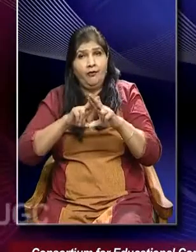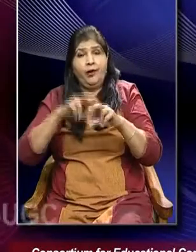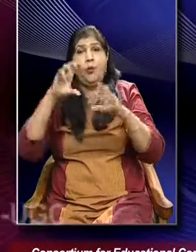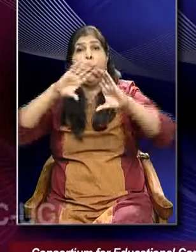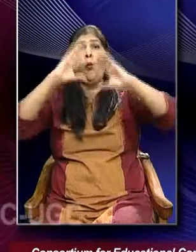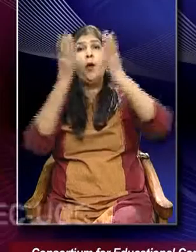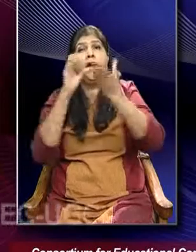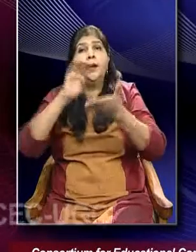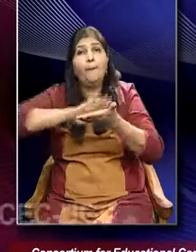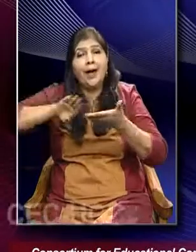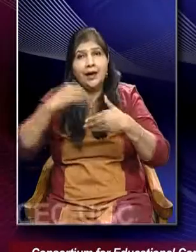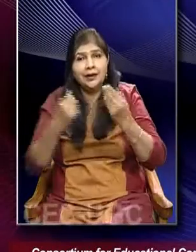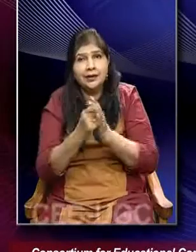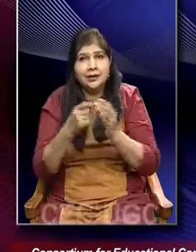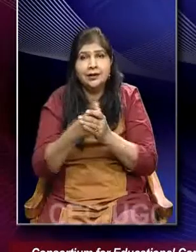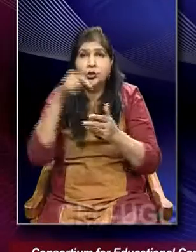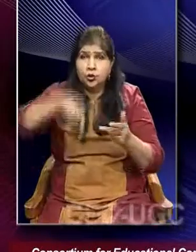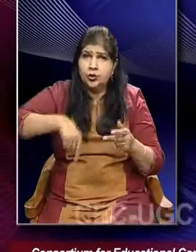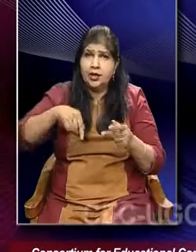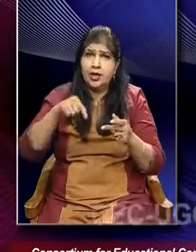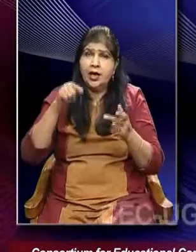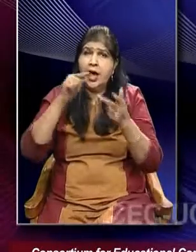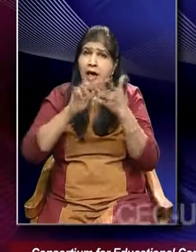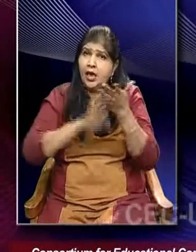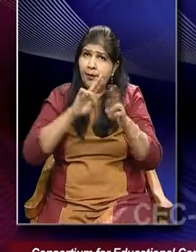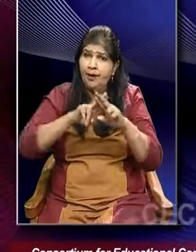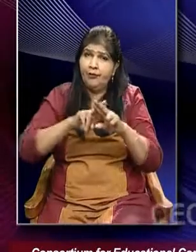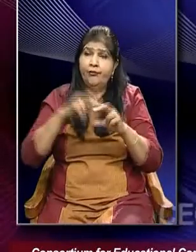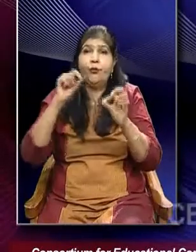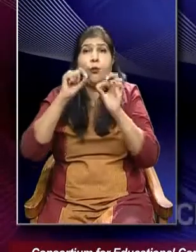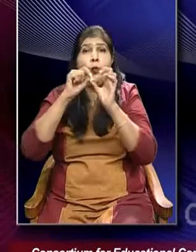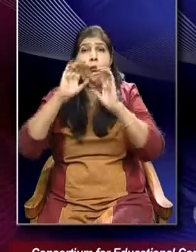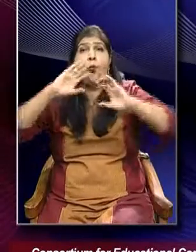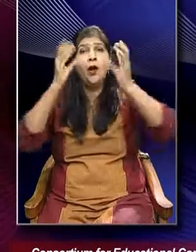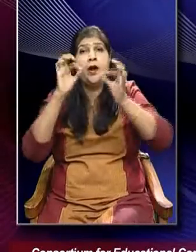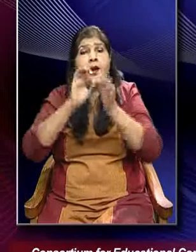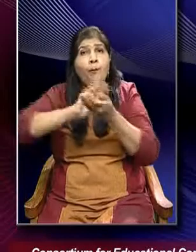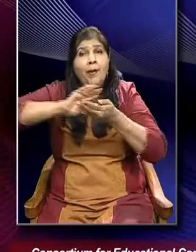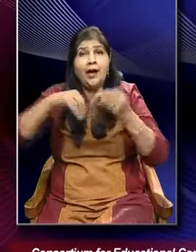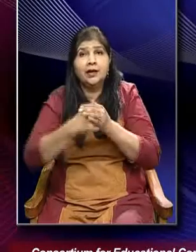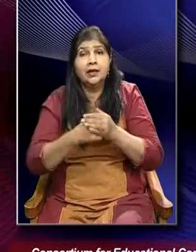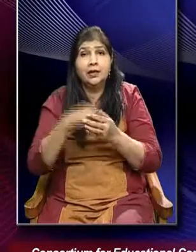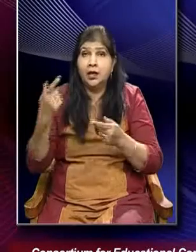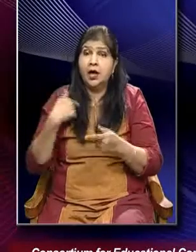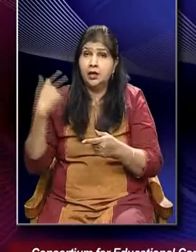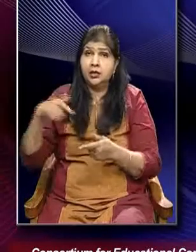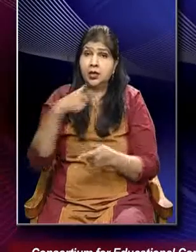Bank, today the IMF and the World Bank are playing a very important role in the global world